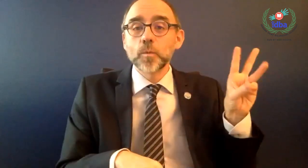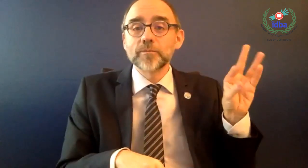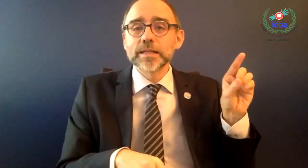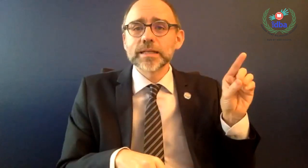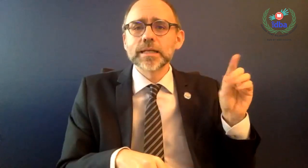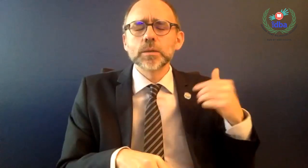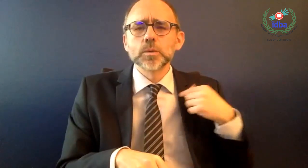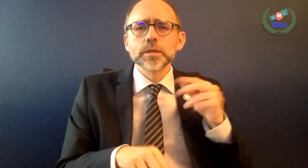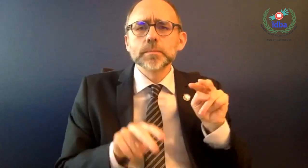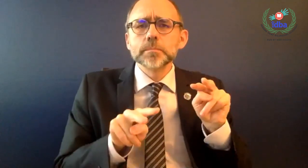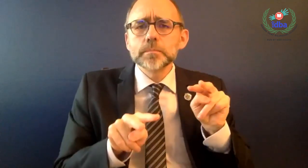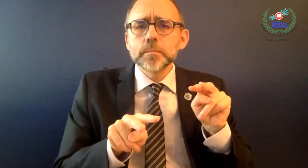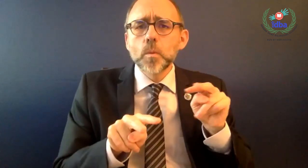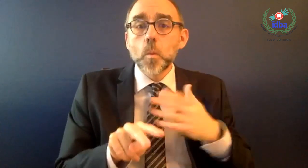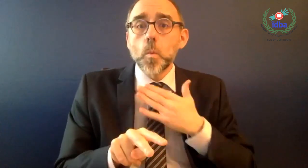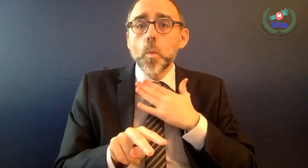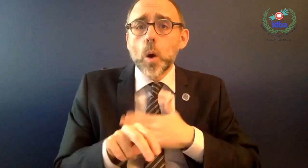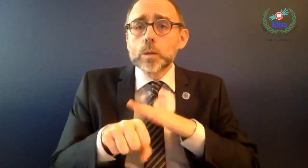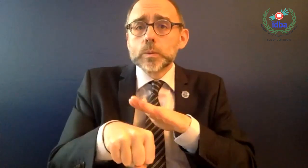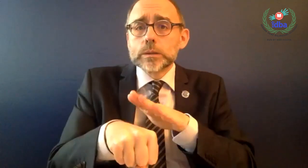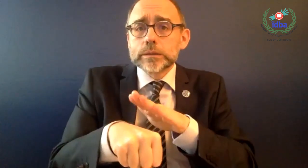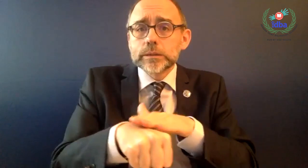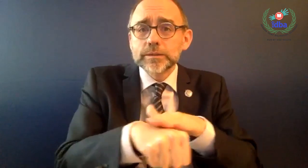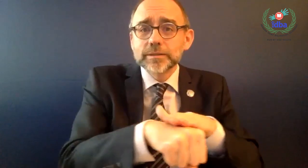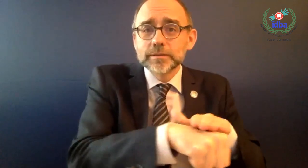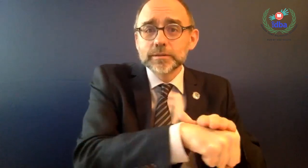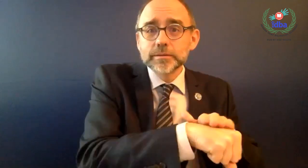Now, same time, in World Federation of the Deaf, when we